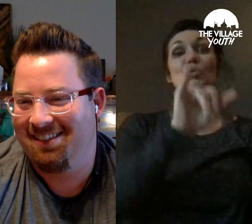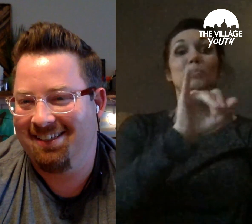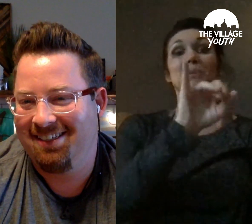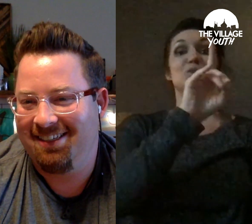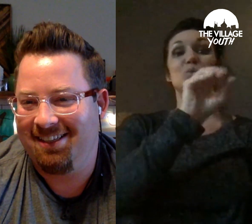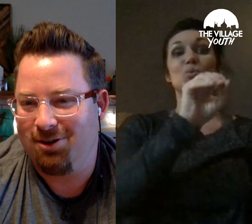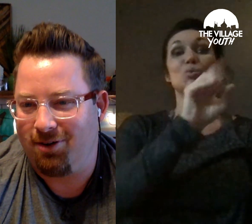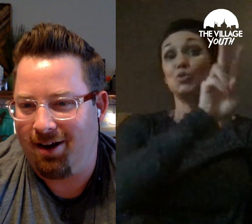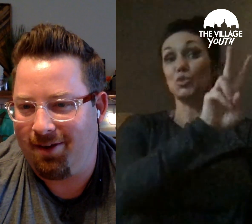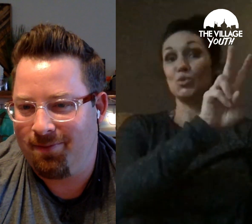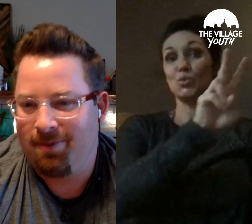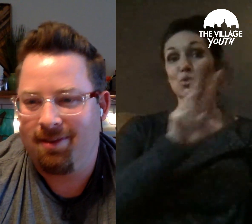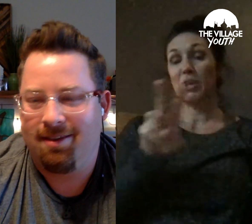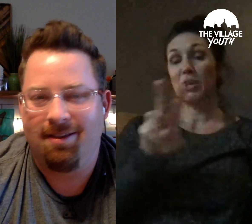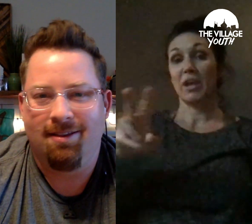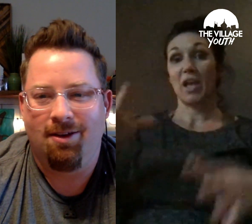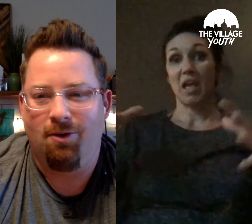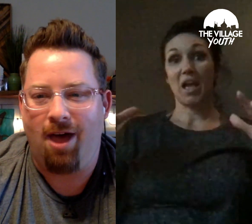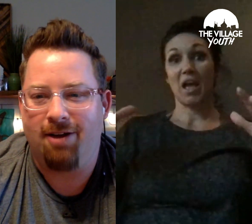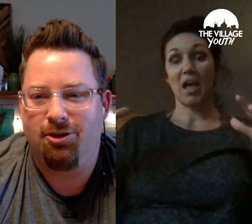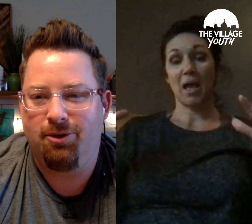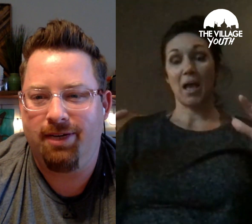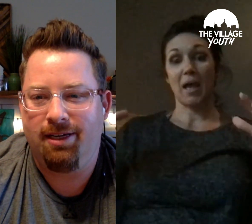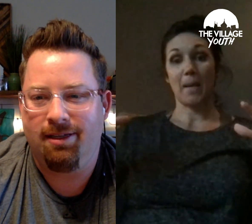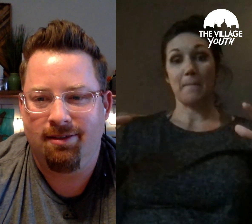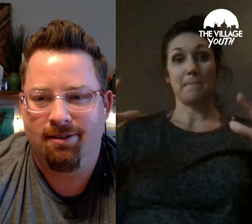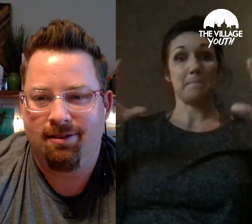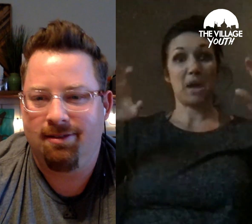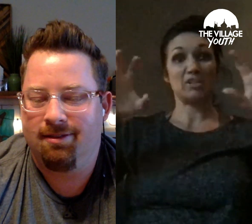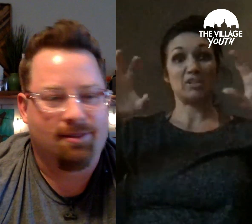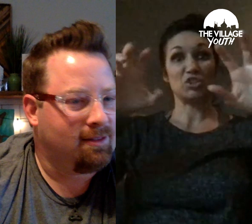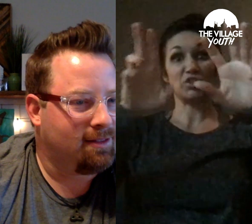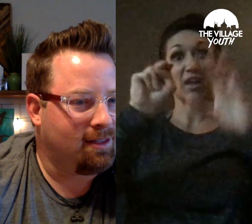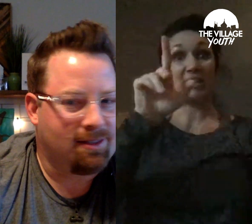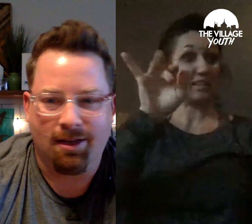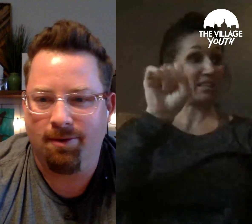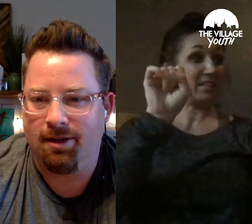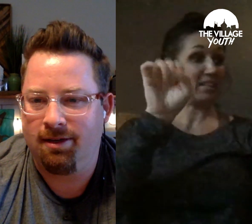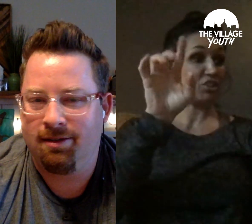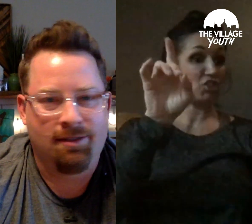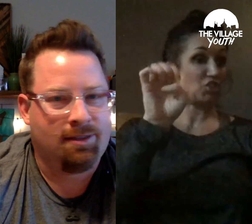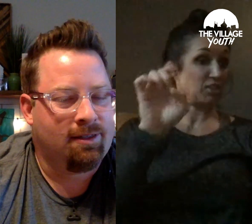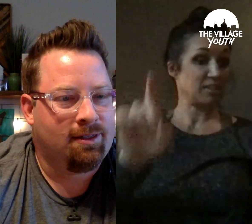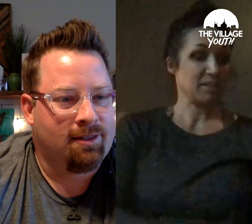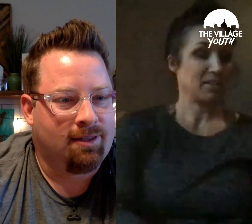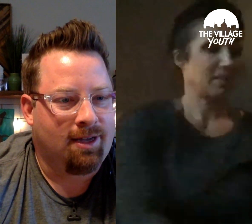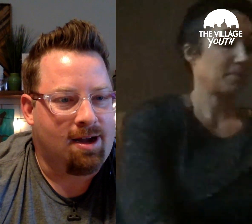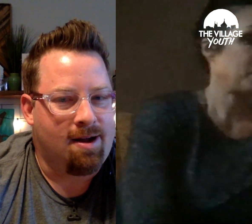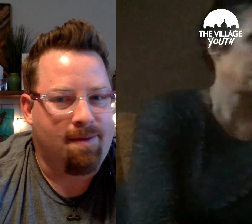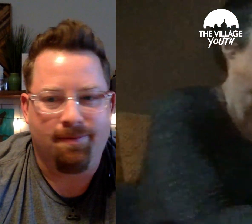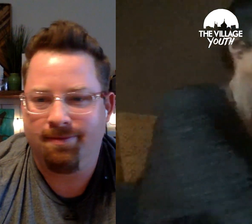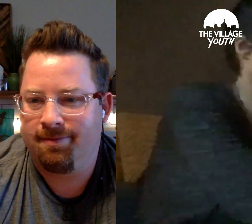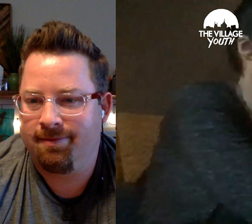Yes. Monsters Unleashed. Ratatouille. That's a good one.